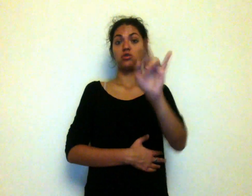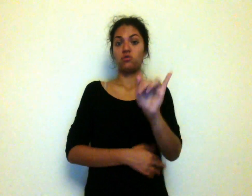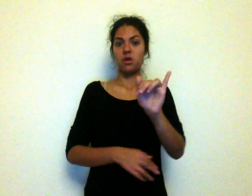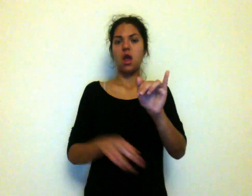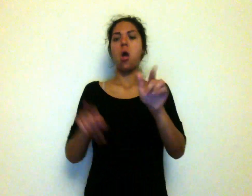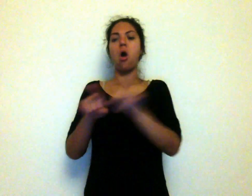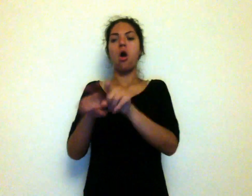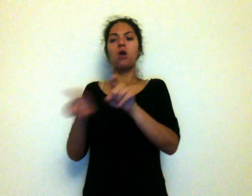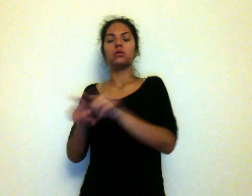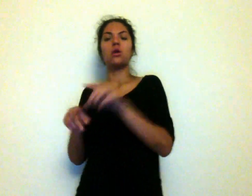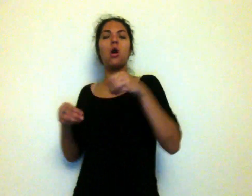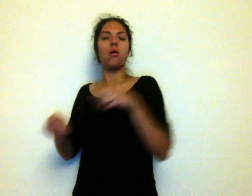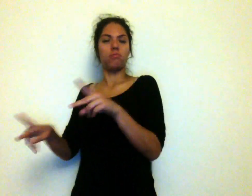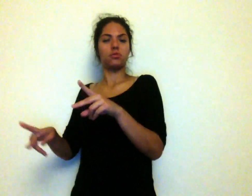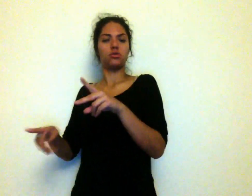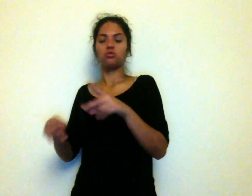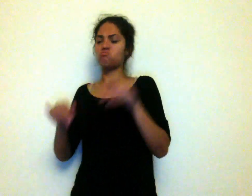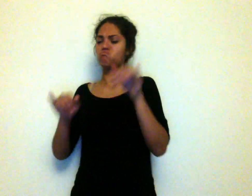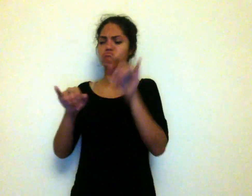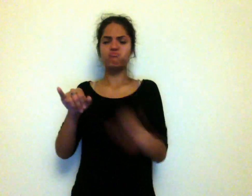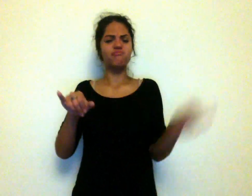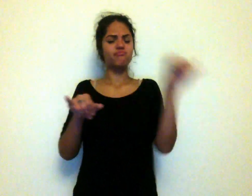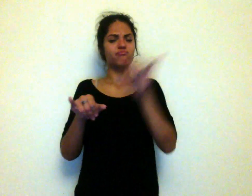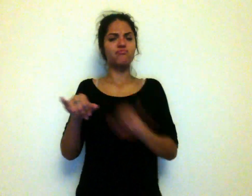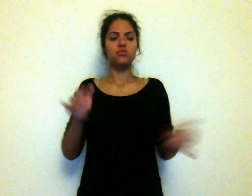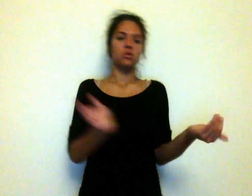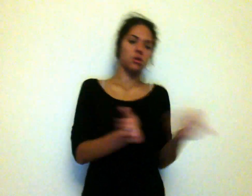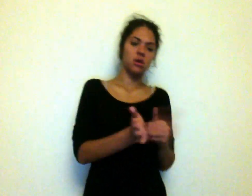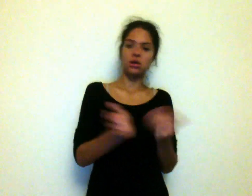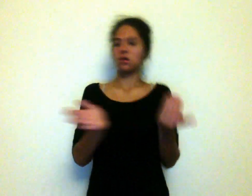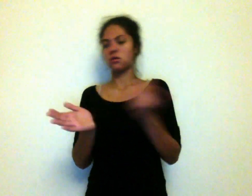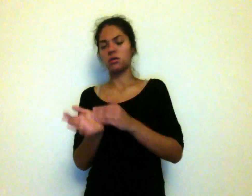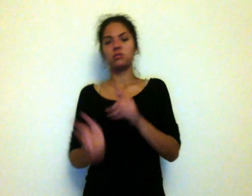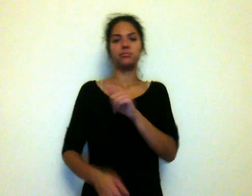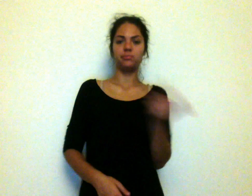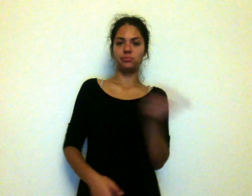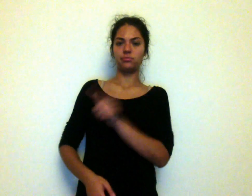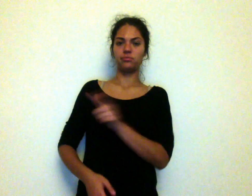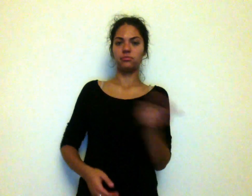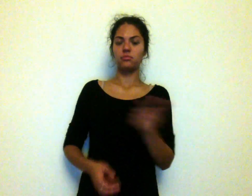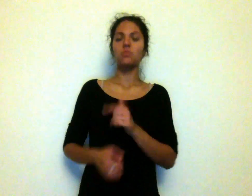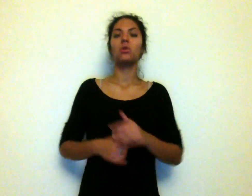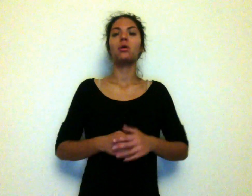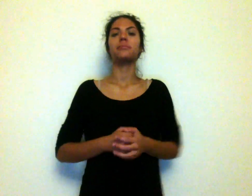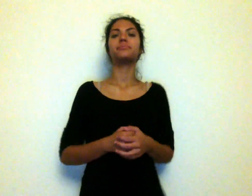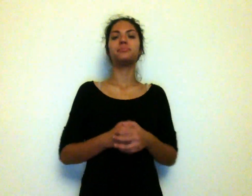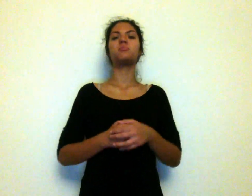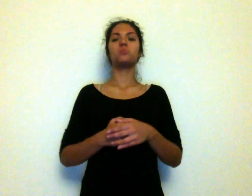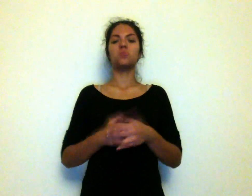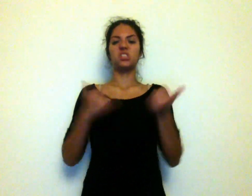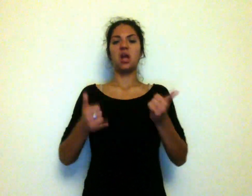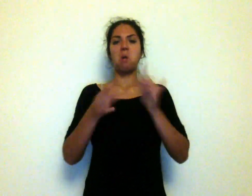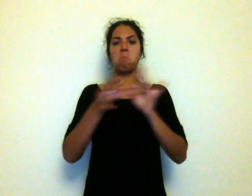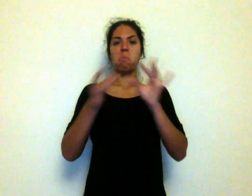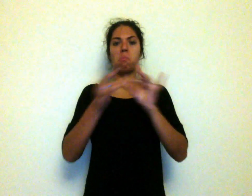One of my favorite Hindi songs, sung in a Mother India film, this is the way it went. Duniya mein hum aaye hain to jeena hi